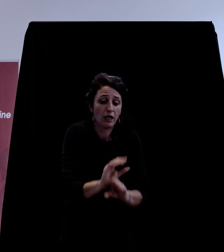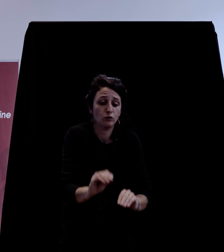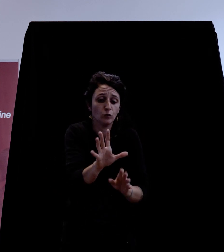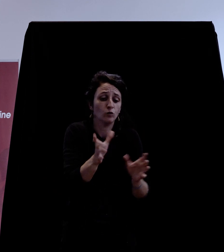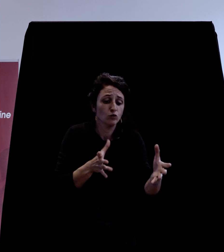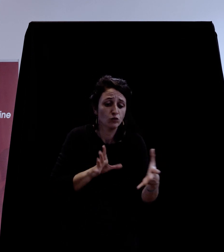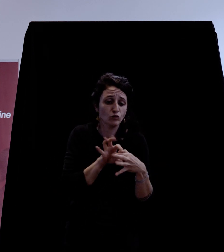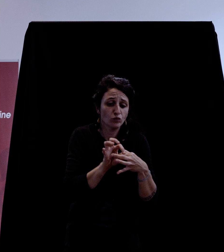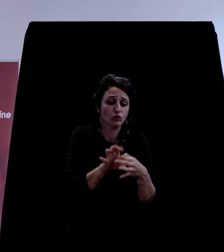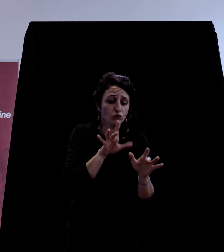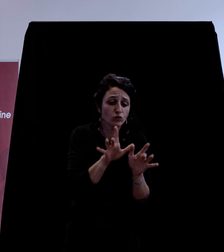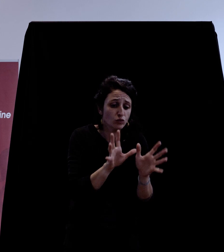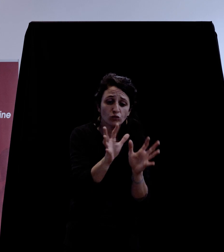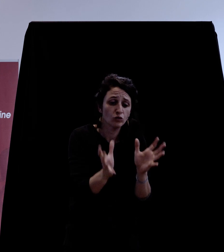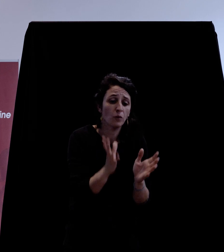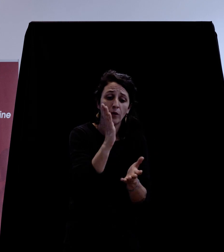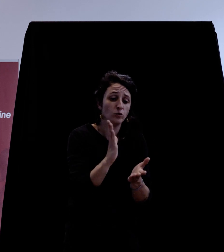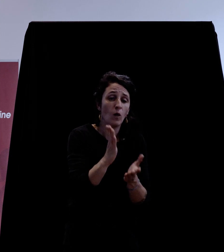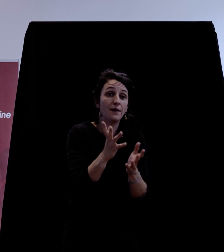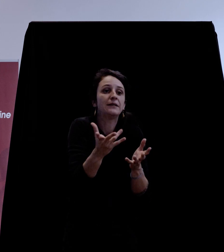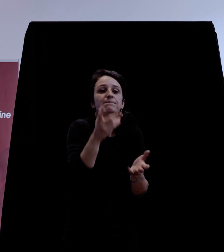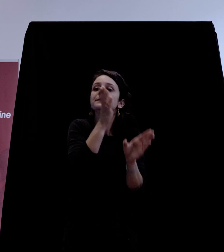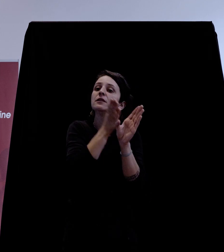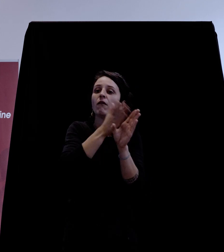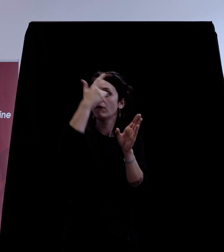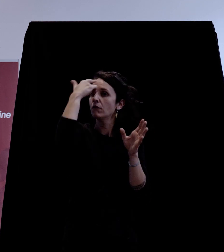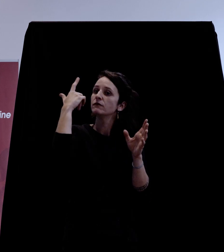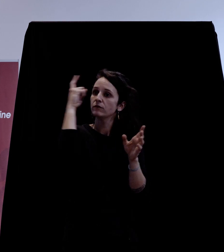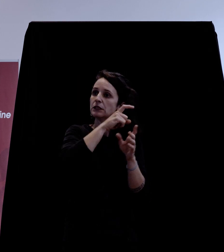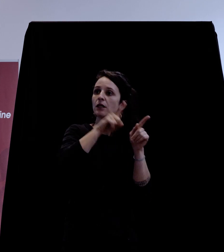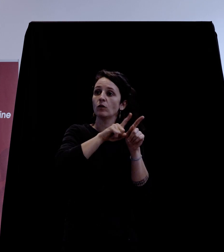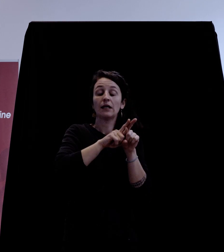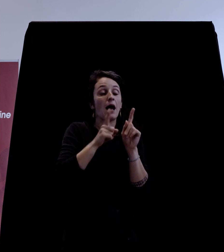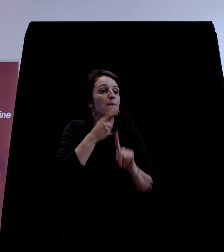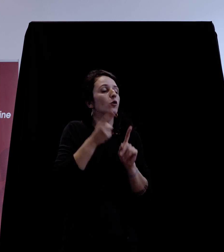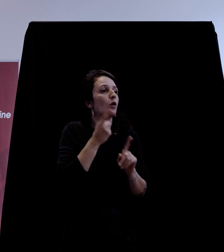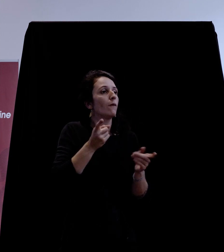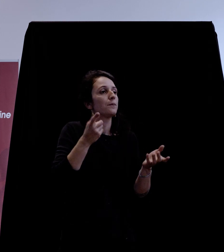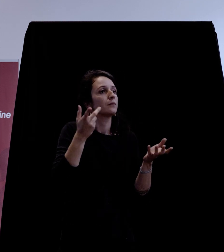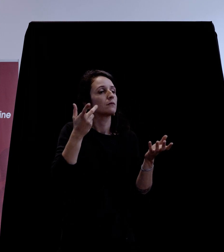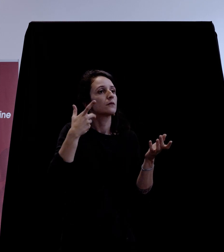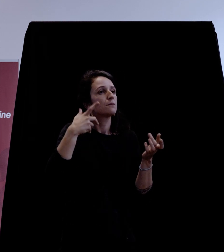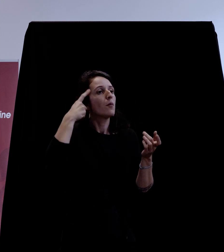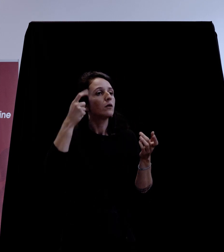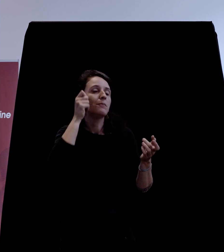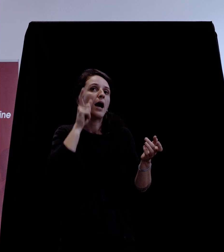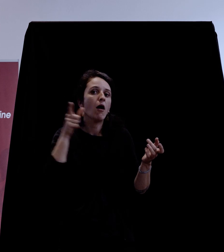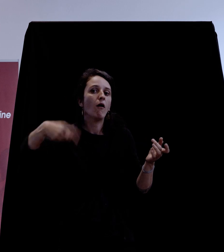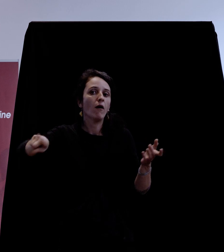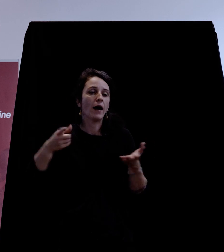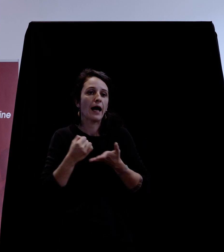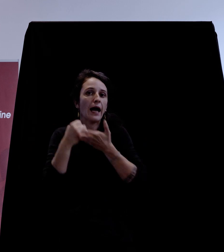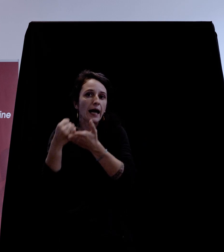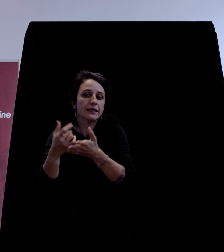helping parents in particular to look for the cues that may be there for attachment, because the traditional ones very often are